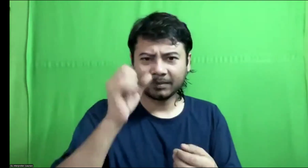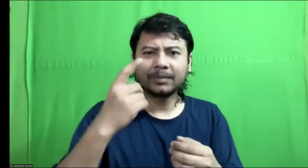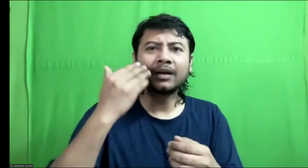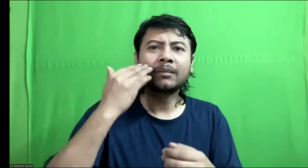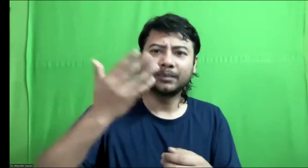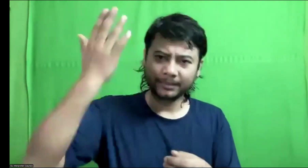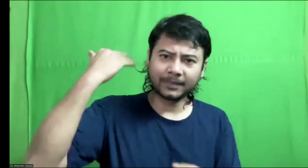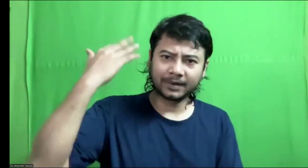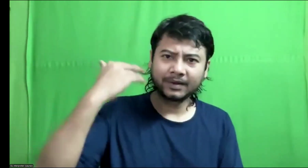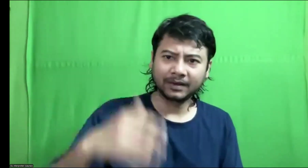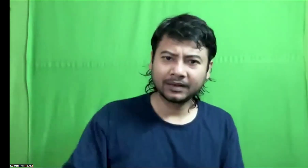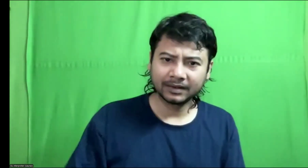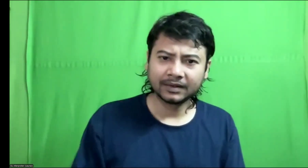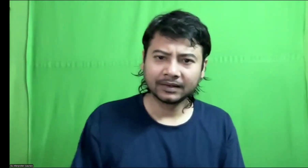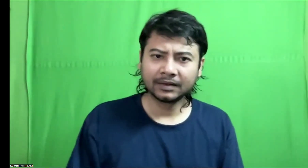Yeah.